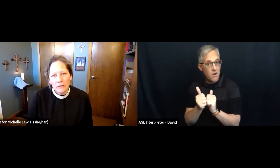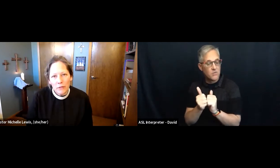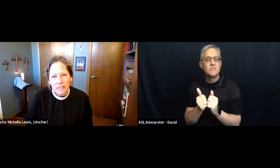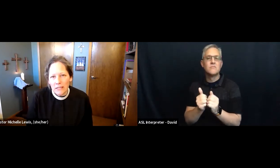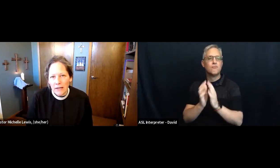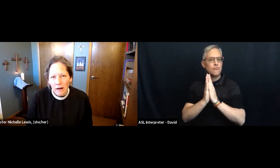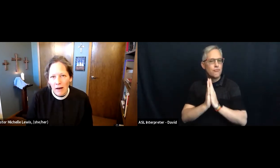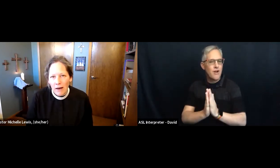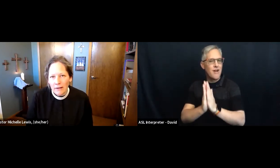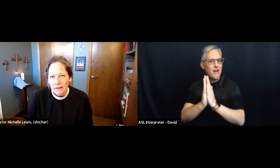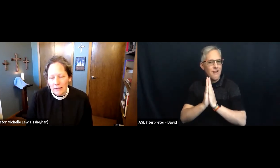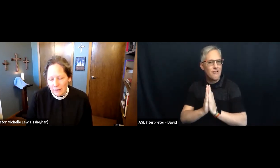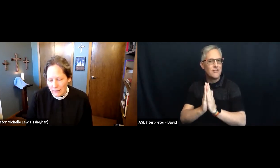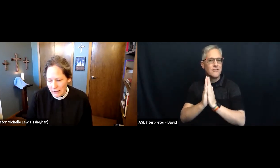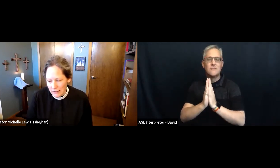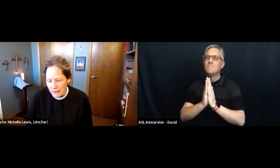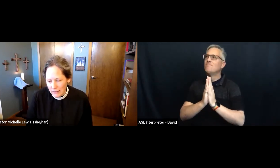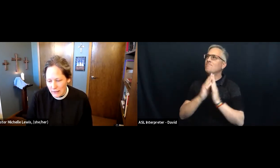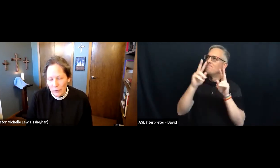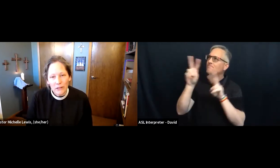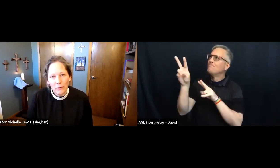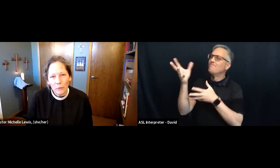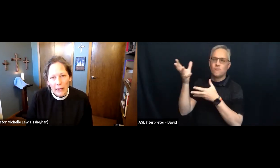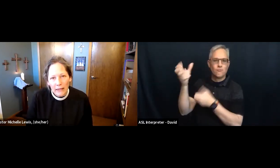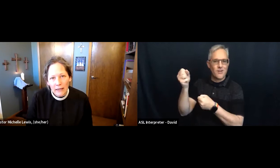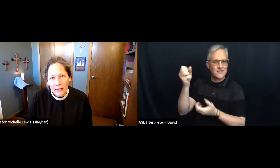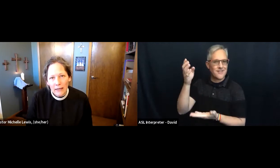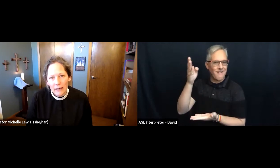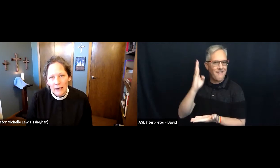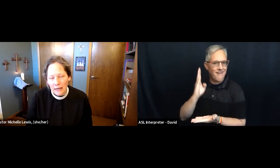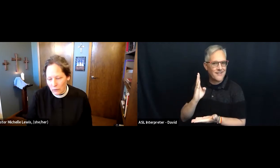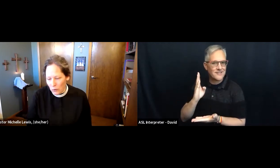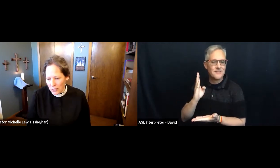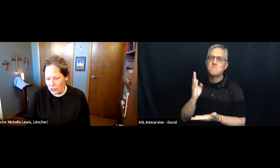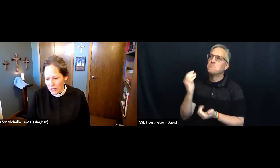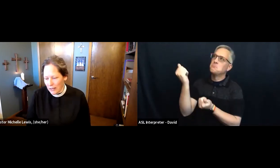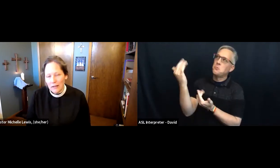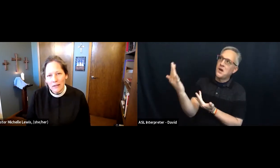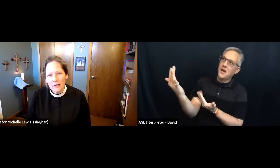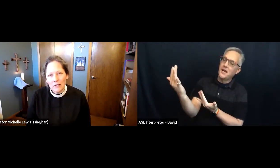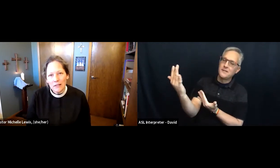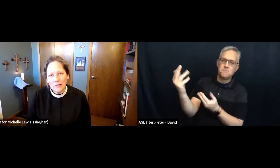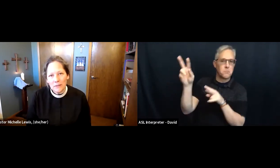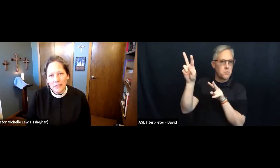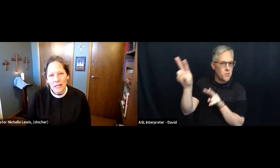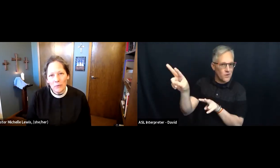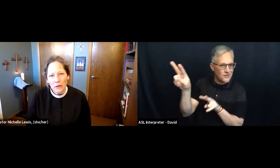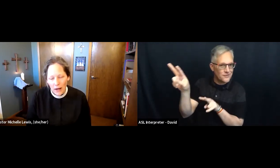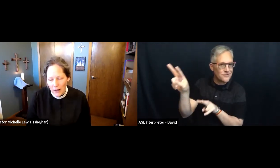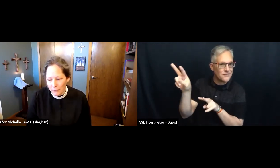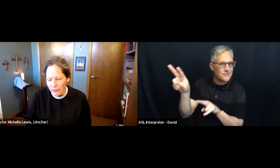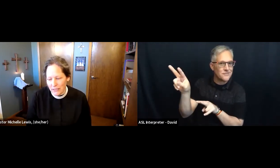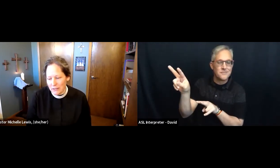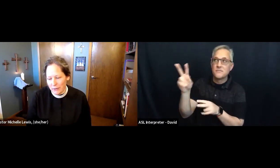with trusting God, with waiting and watching to see